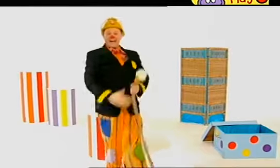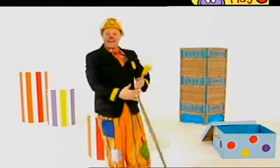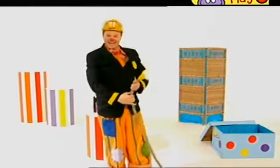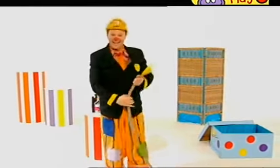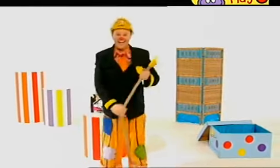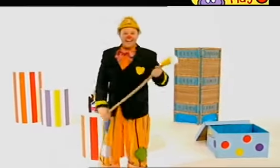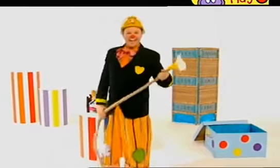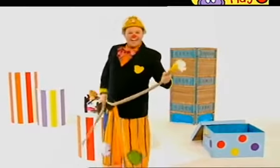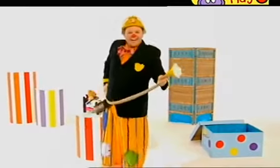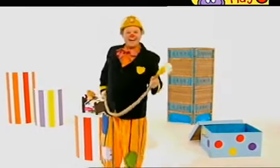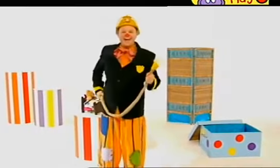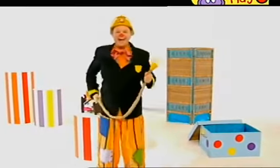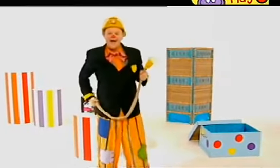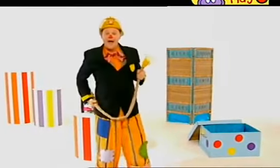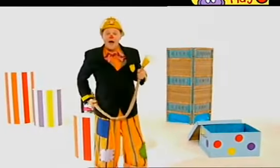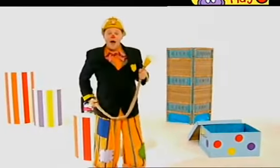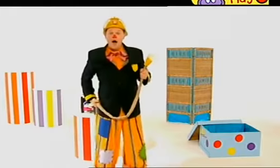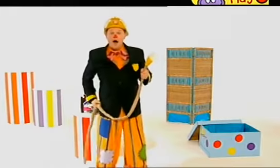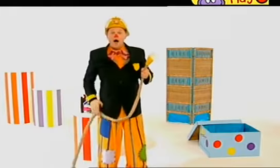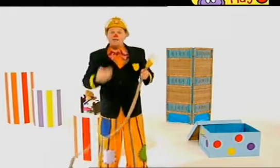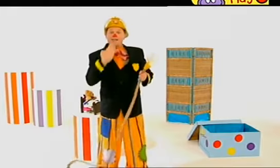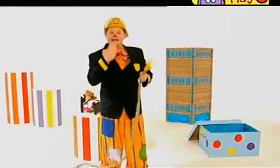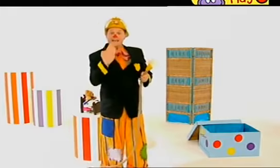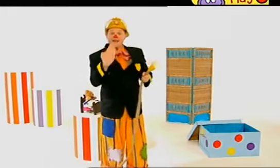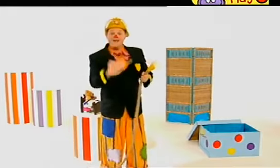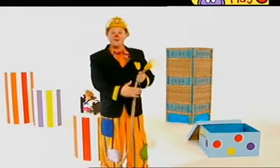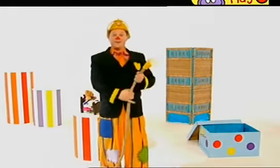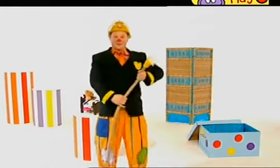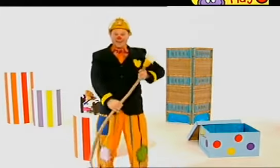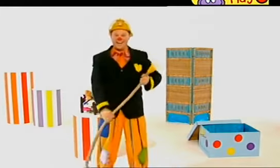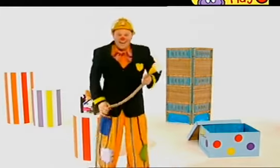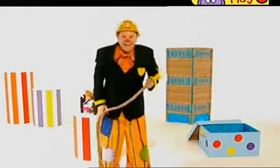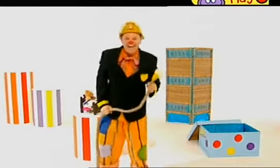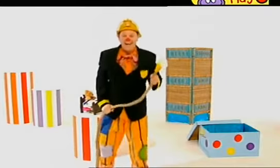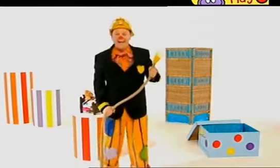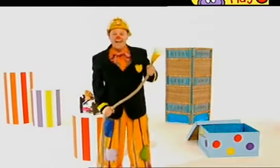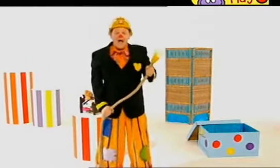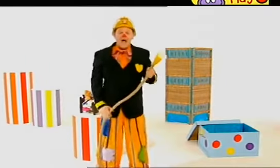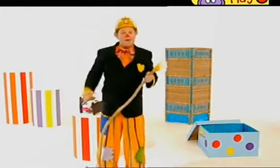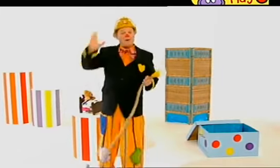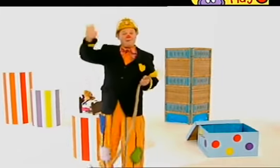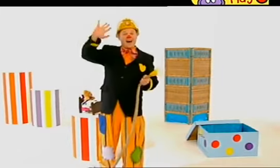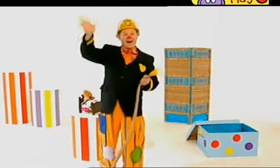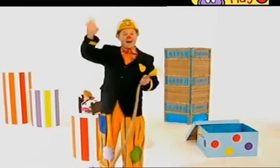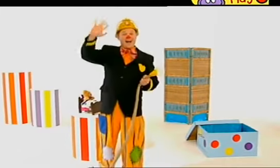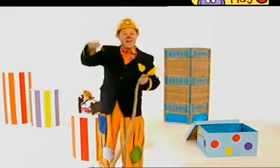You're a good fireman, Mr. Tumble. Thank you! Bye-bye, Mr. Tumble. Bye-bye!